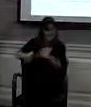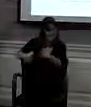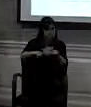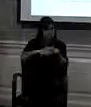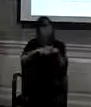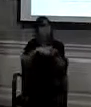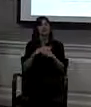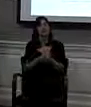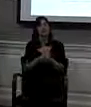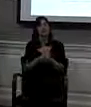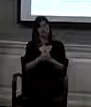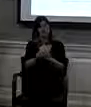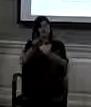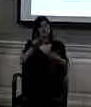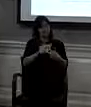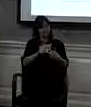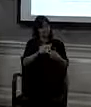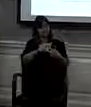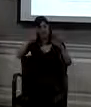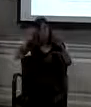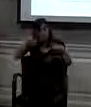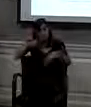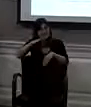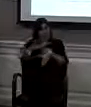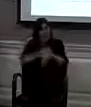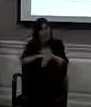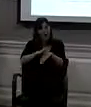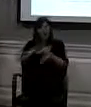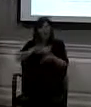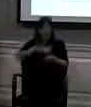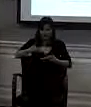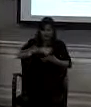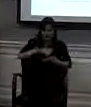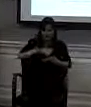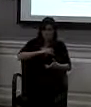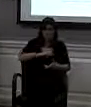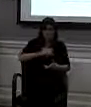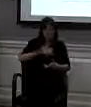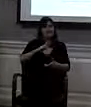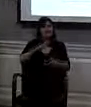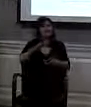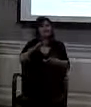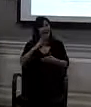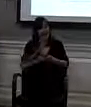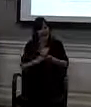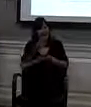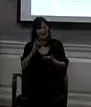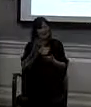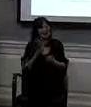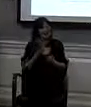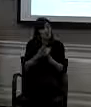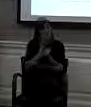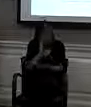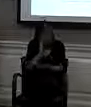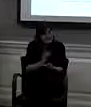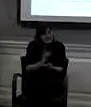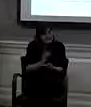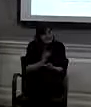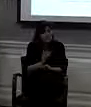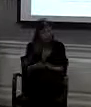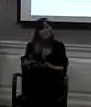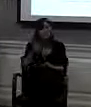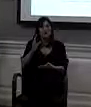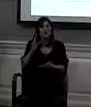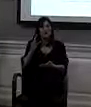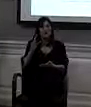coexistence focuses on the interpersonal and intergroup aspects of rights and is usually a strategy utilized where conflict emerges not from